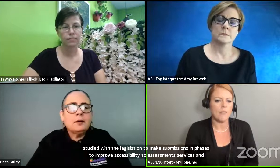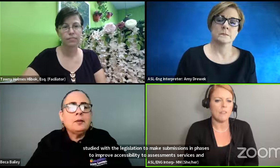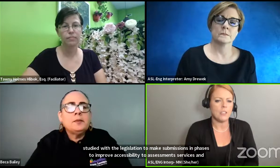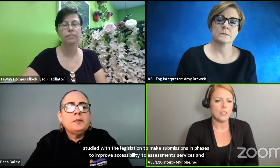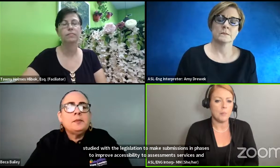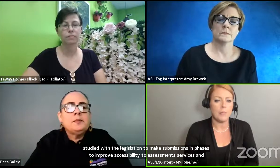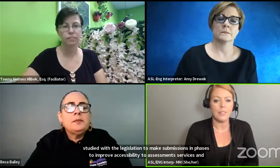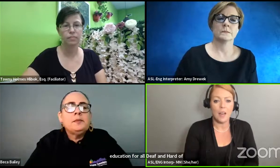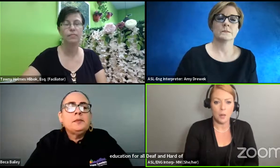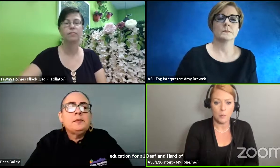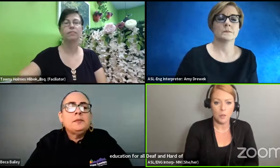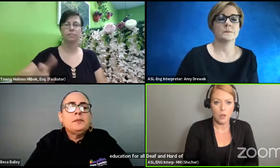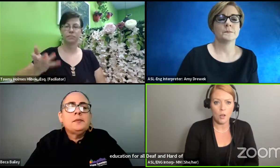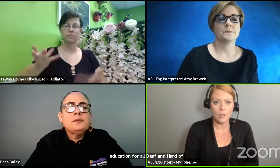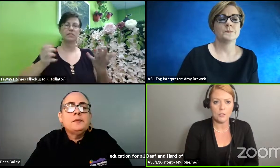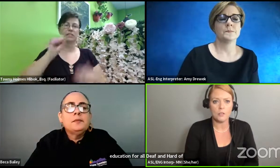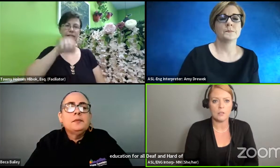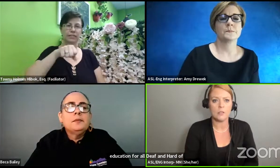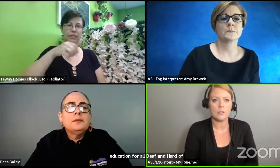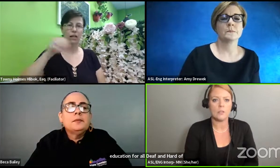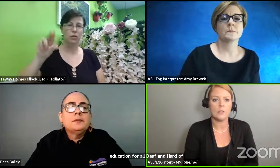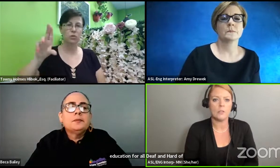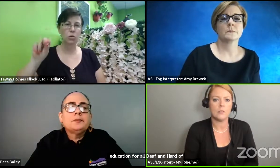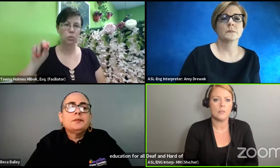that will eventually become law?